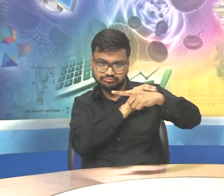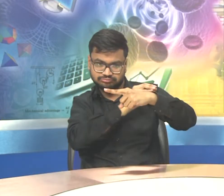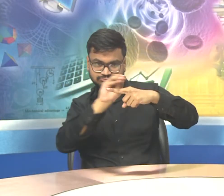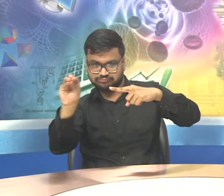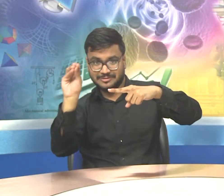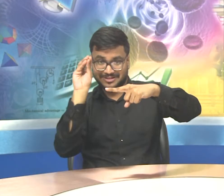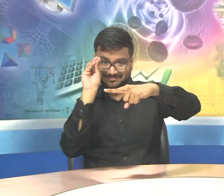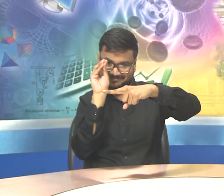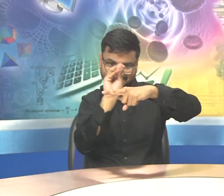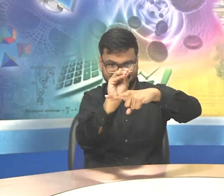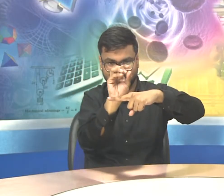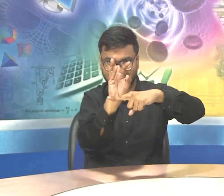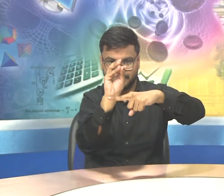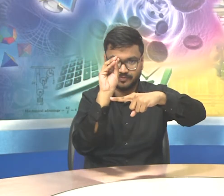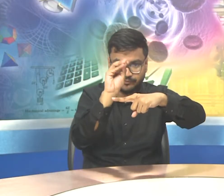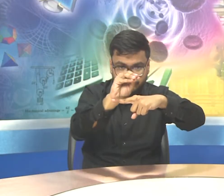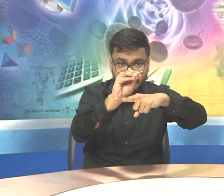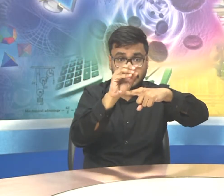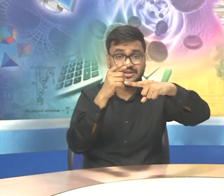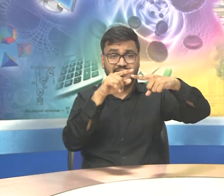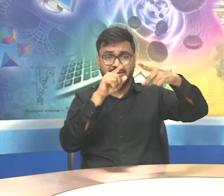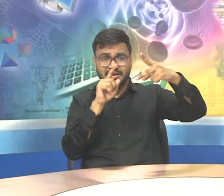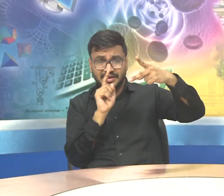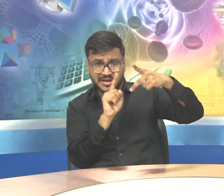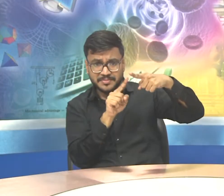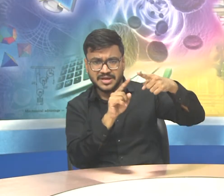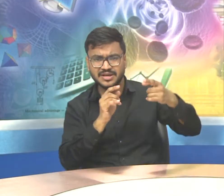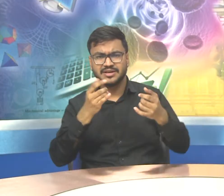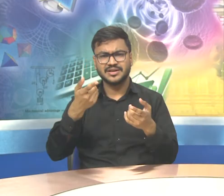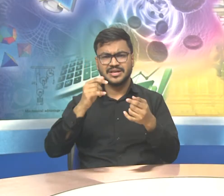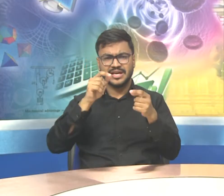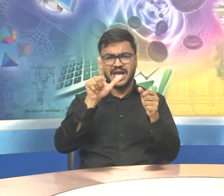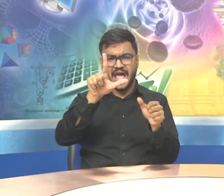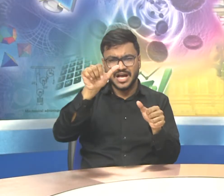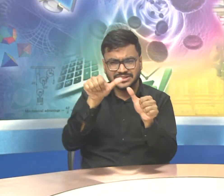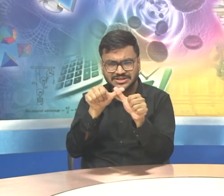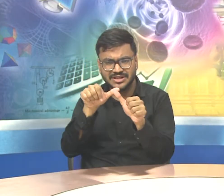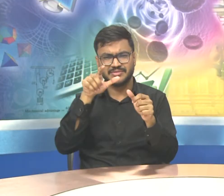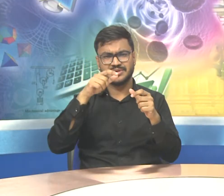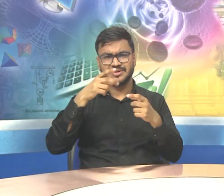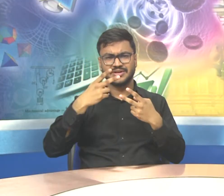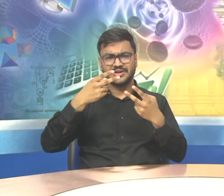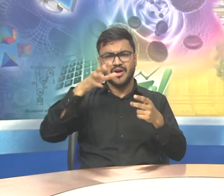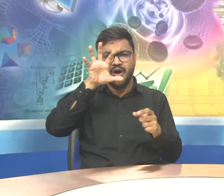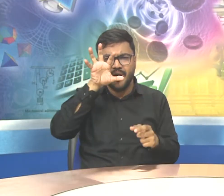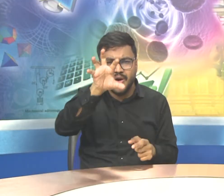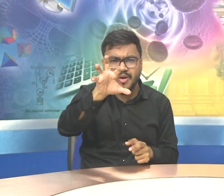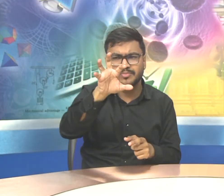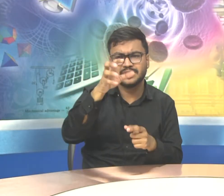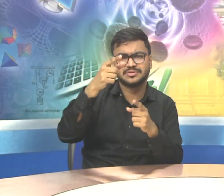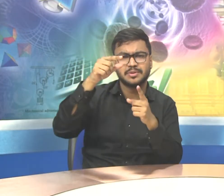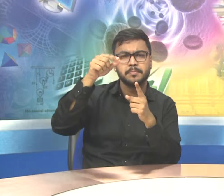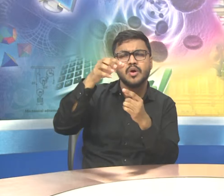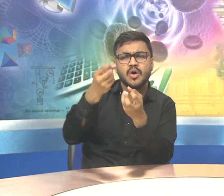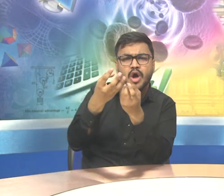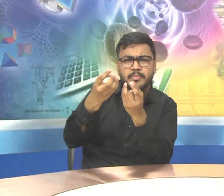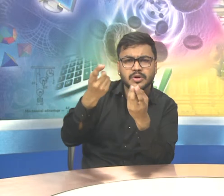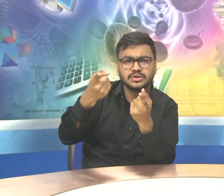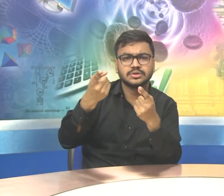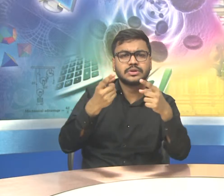As you can see on the screen, total population of the state upon number of elected members of